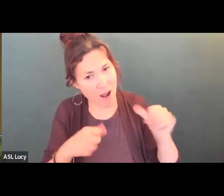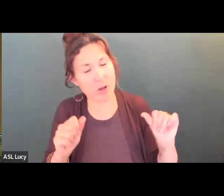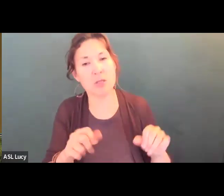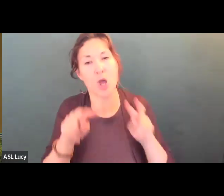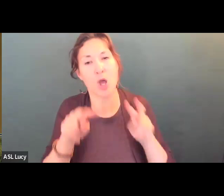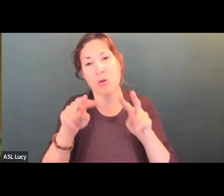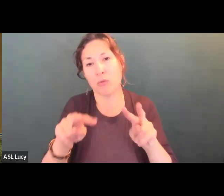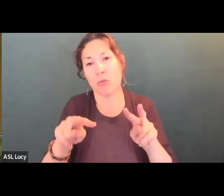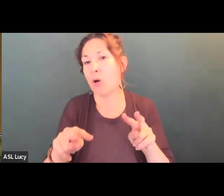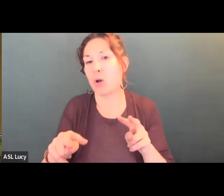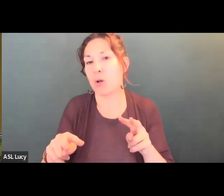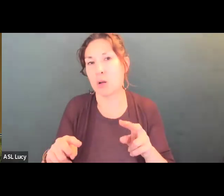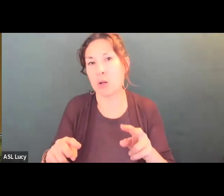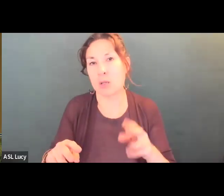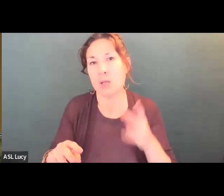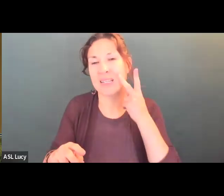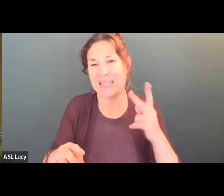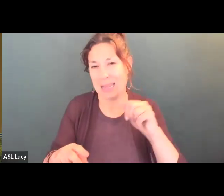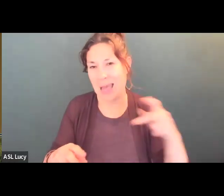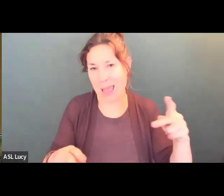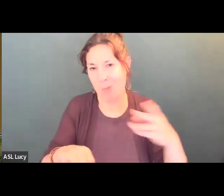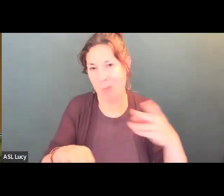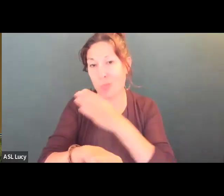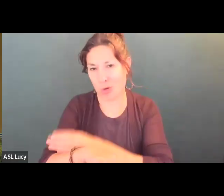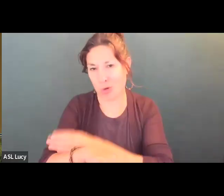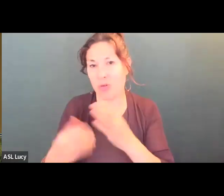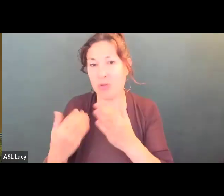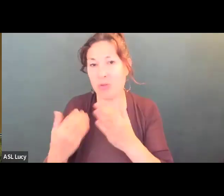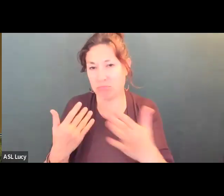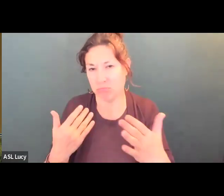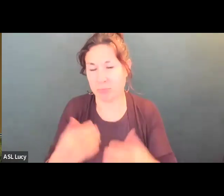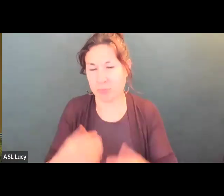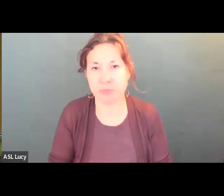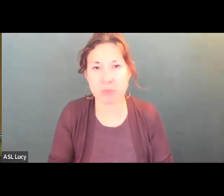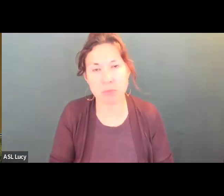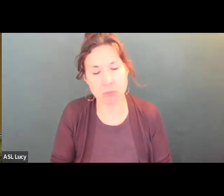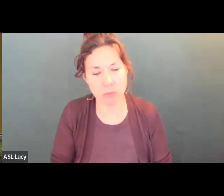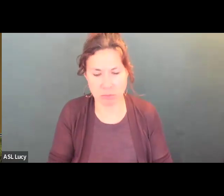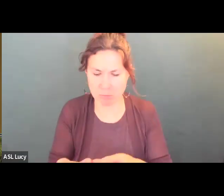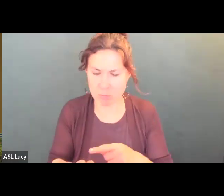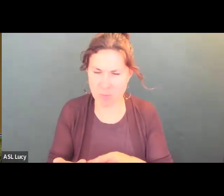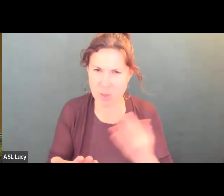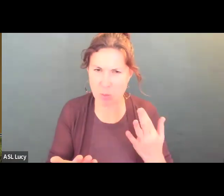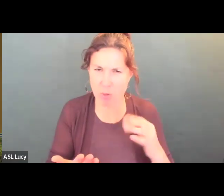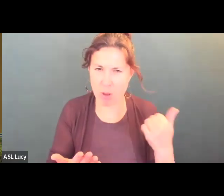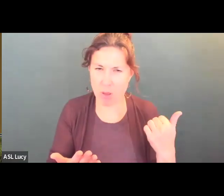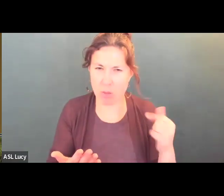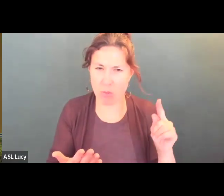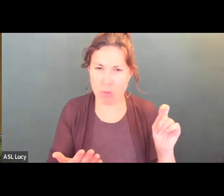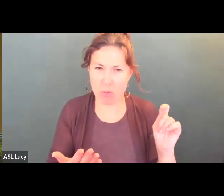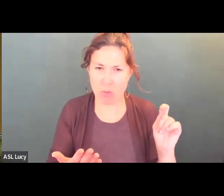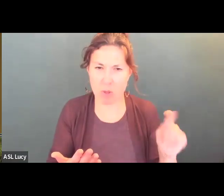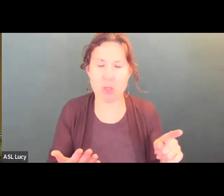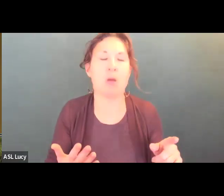seeing Zoom improve over time. I was trying to figure out. No, I was going to say, as